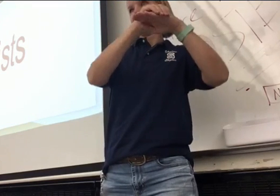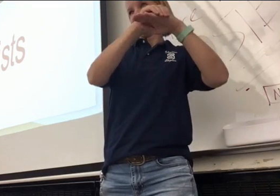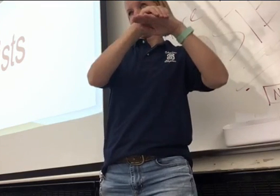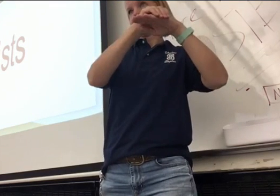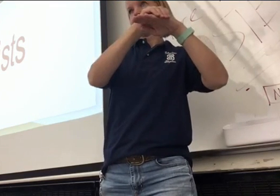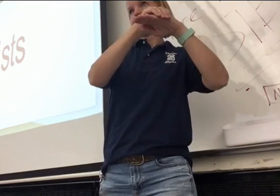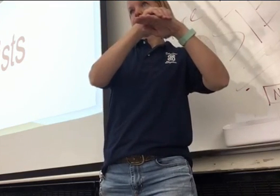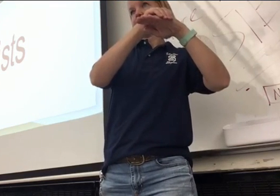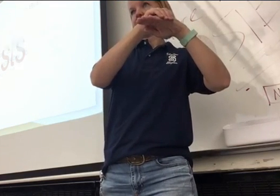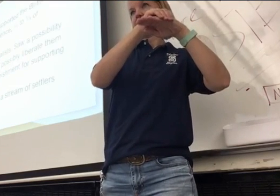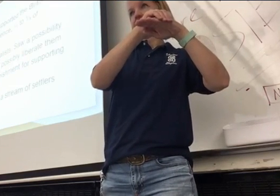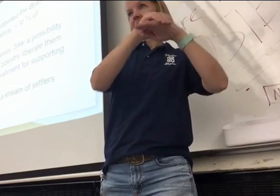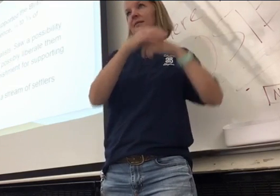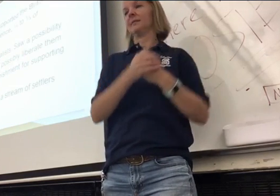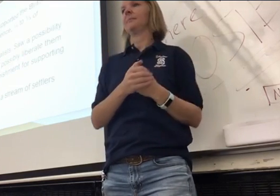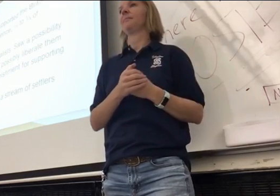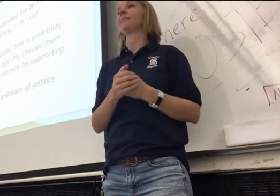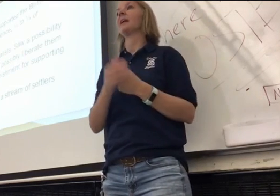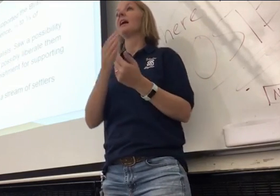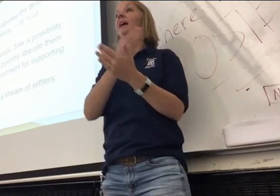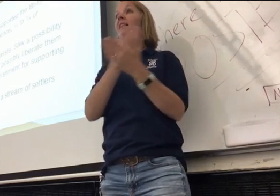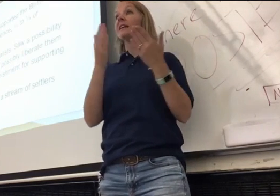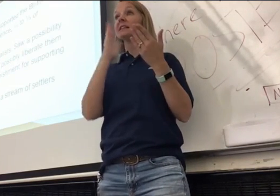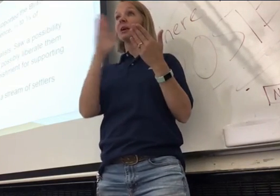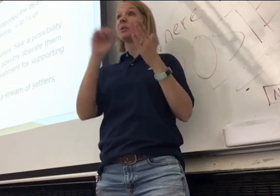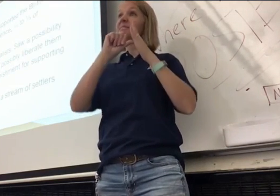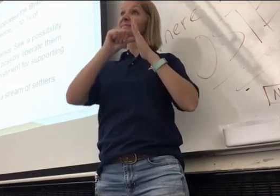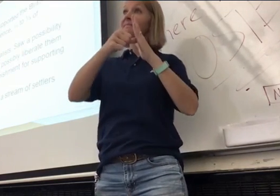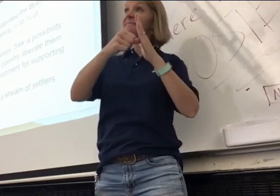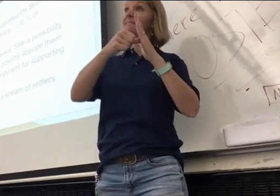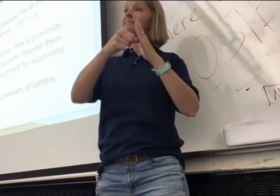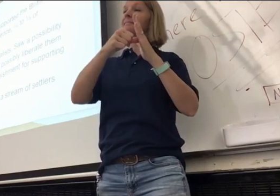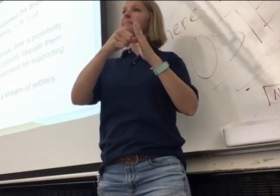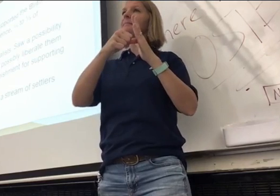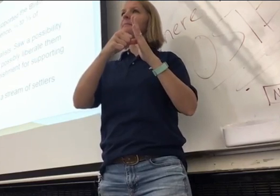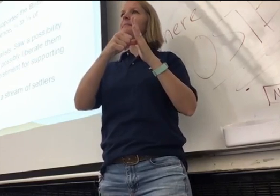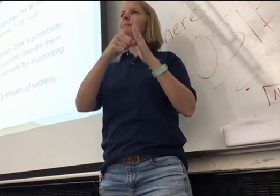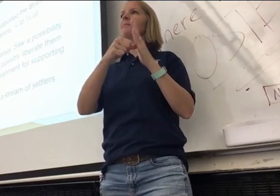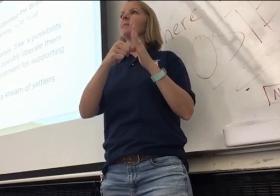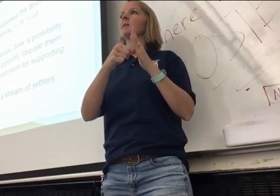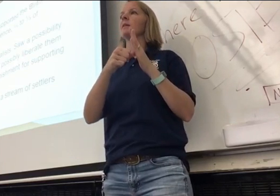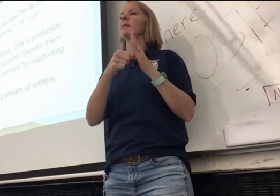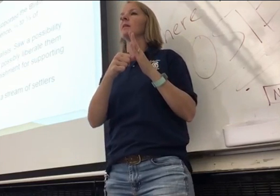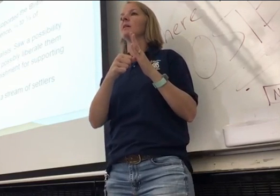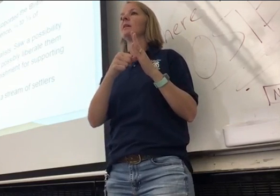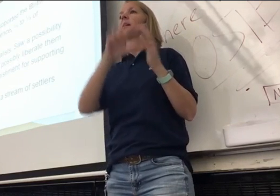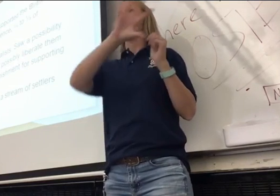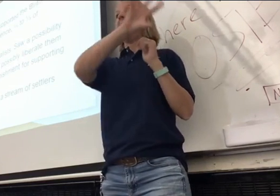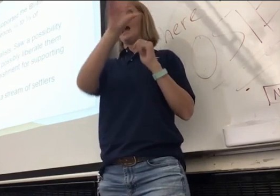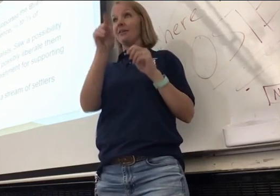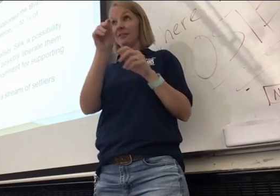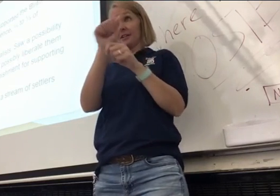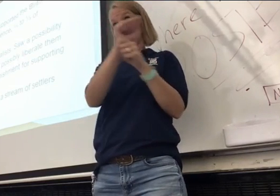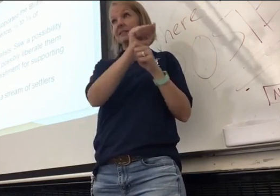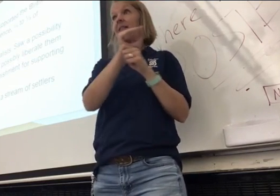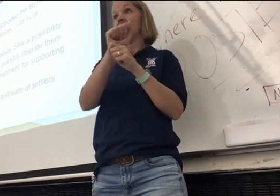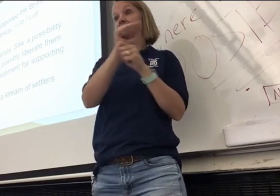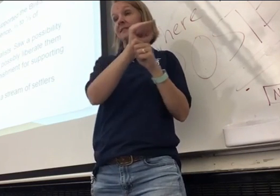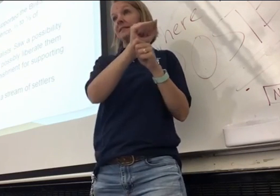pro-England. Now, things that I would highlight on here is I would just highlight African